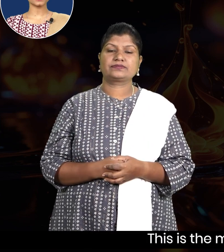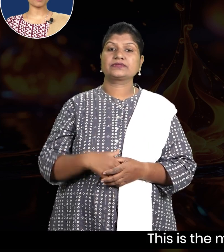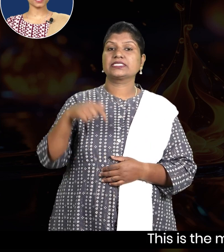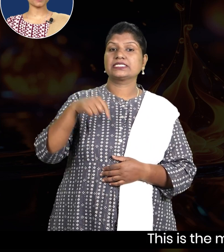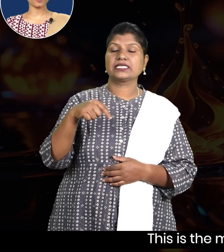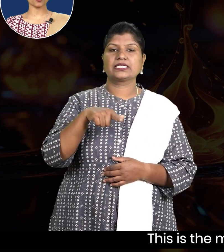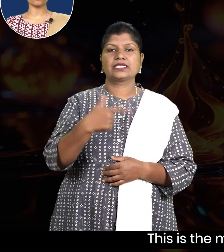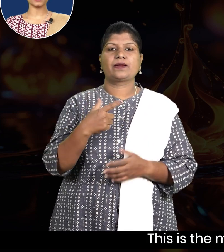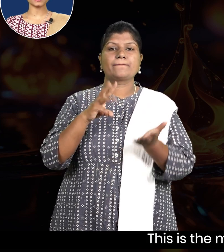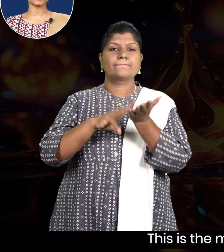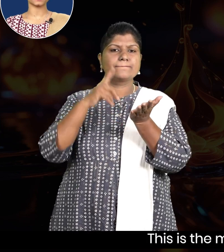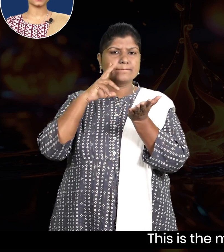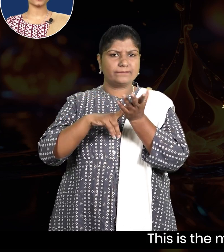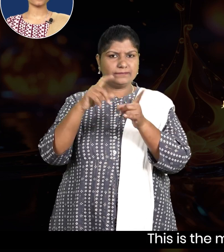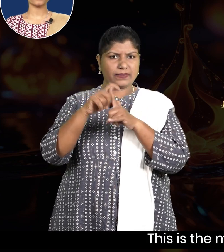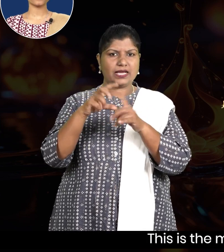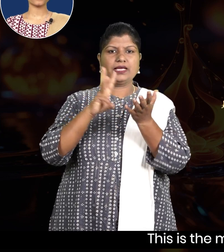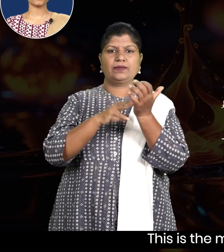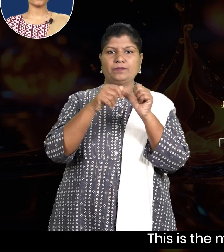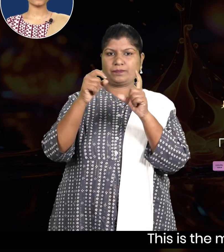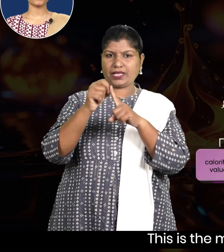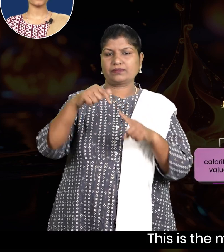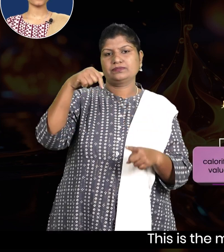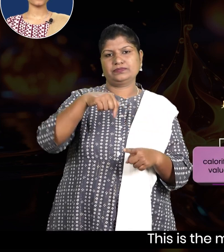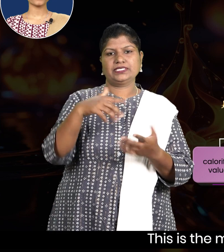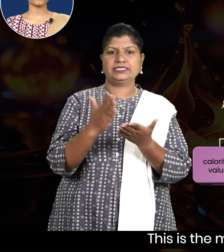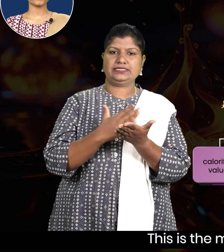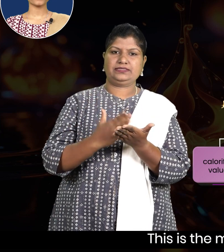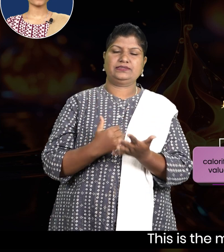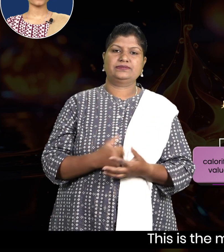This is the mind map of this lesson.